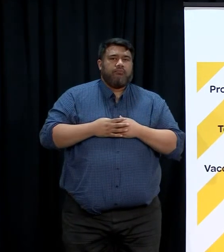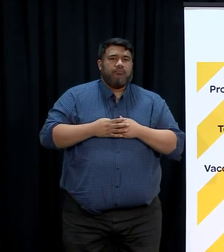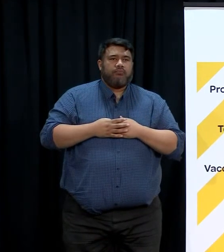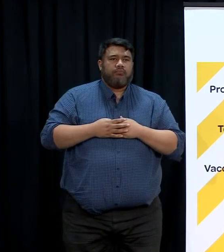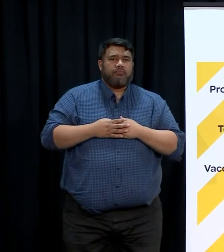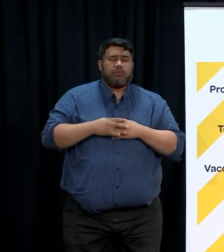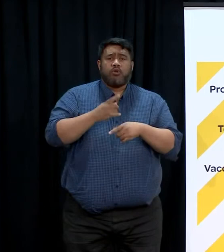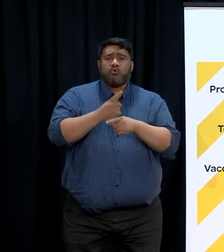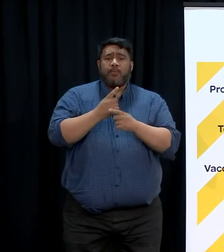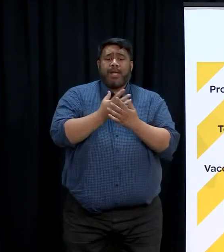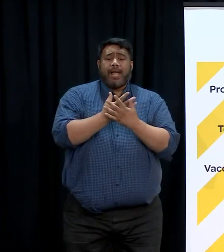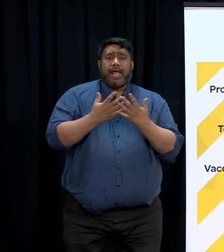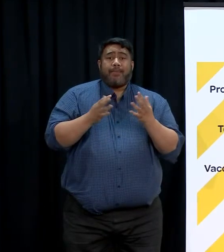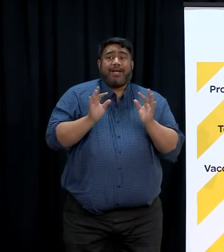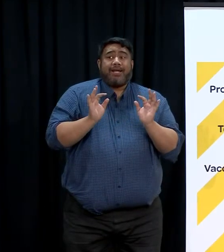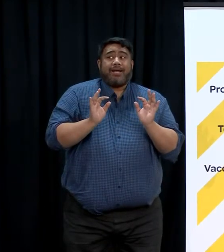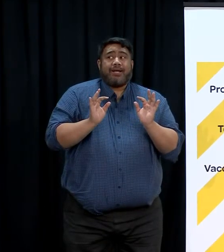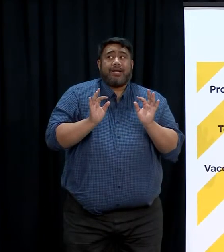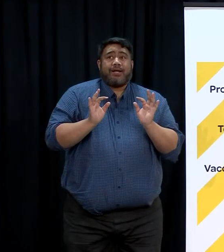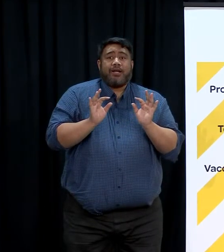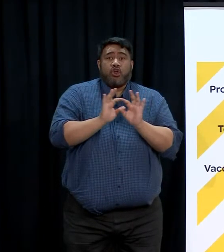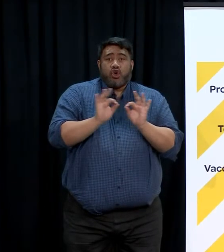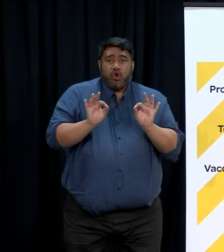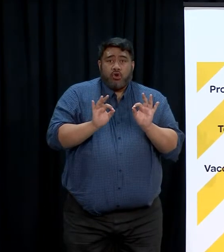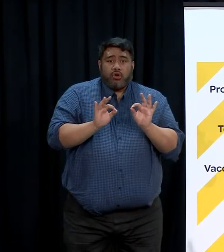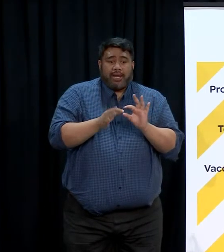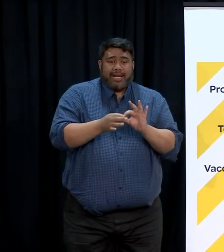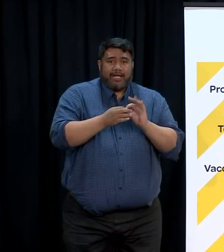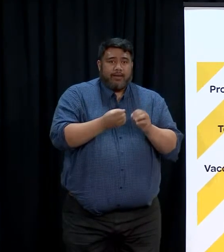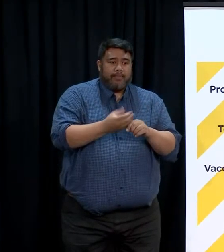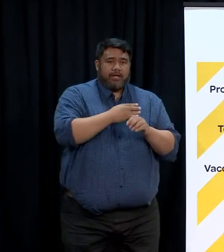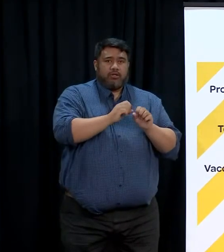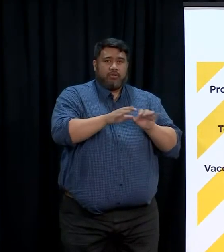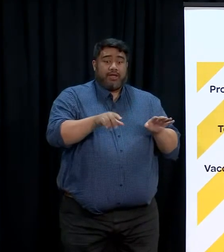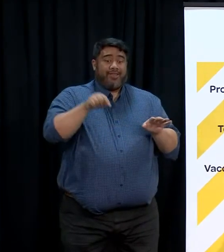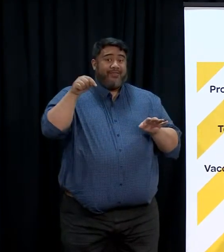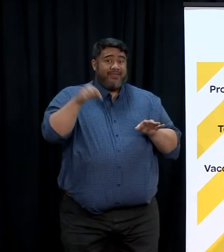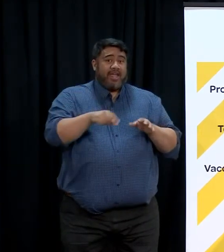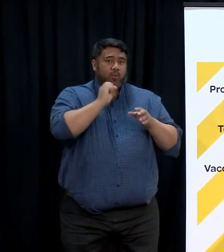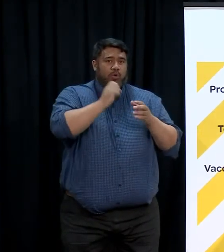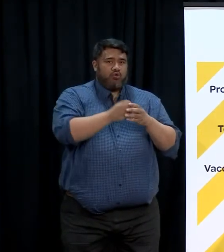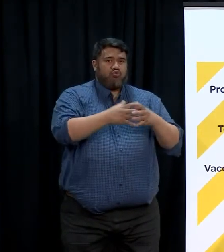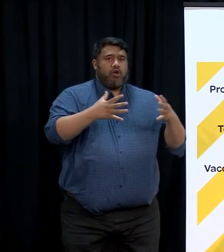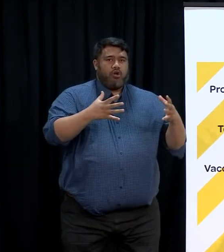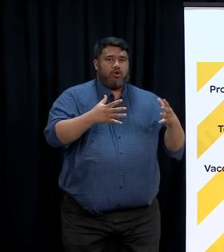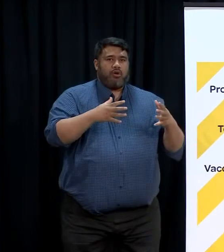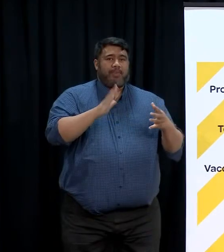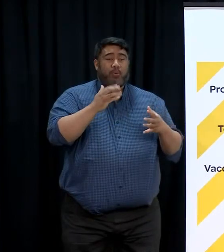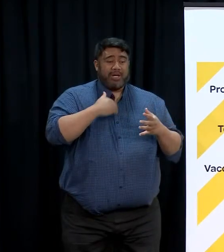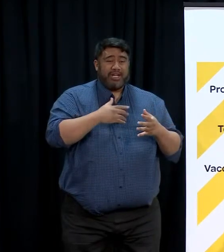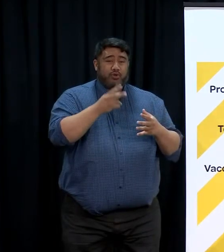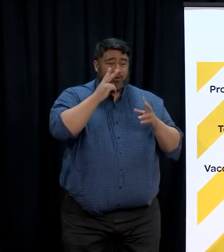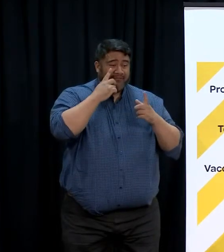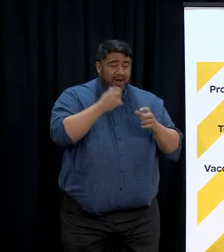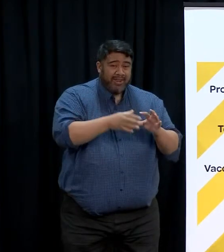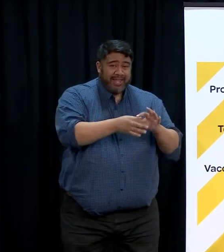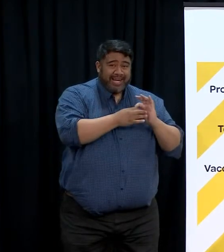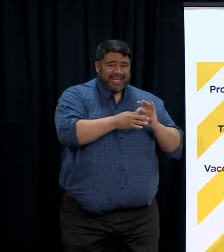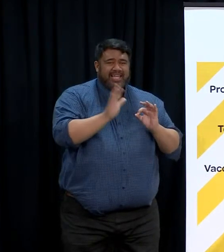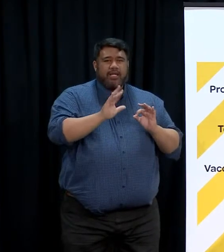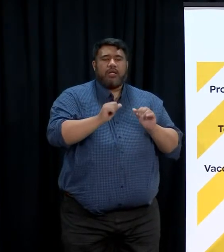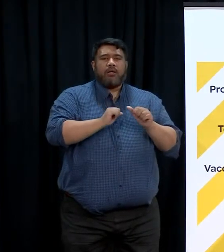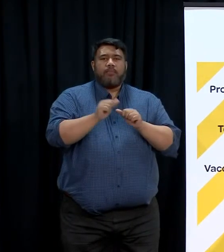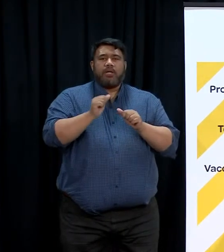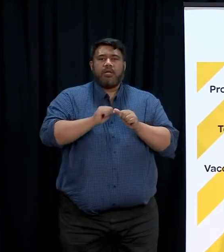of unlinked cases we would expect to grow, and we're not. The important thing now is not to try and trace where the link is to the outbreak, but to